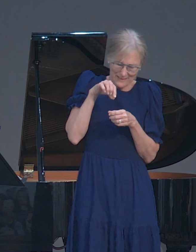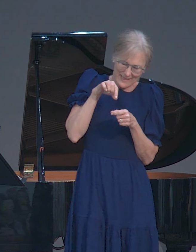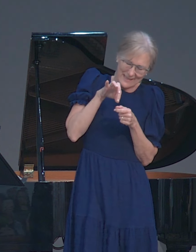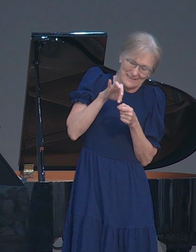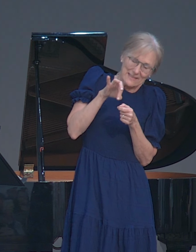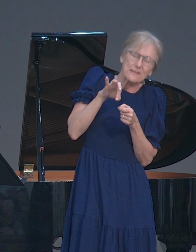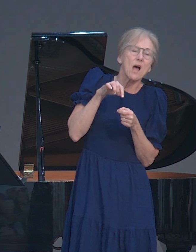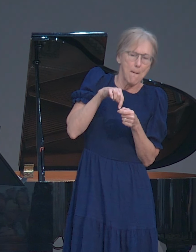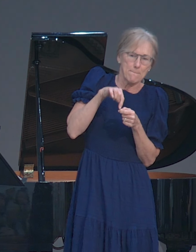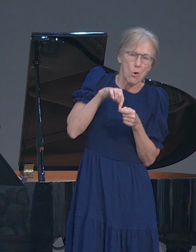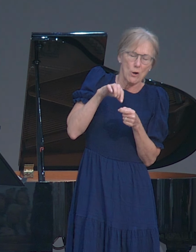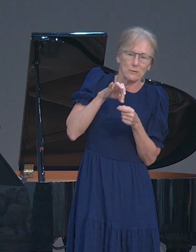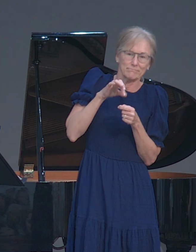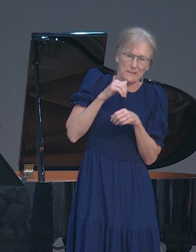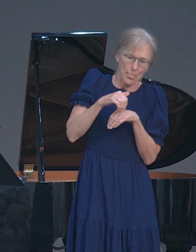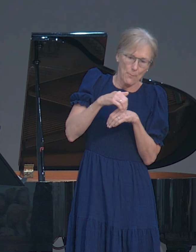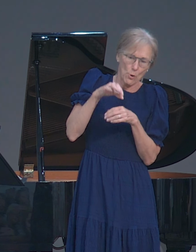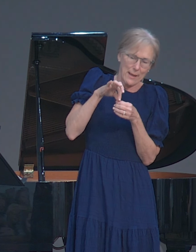just on top. So